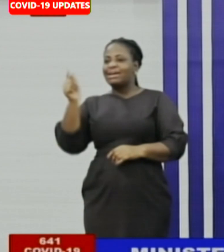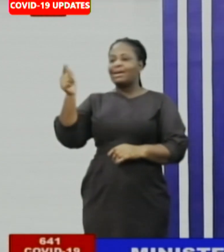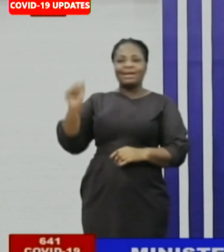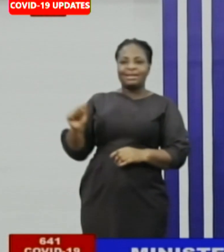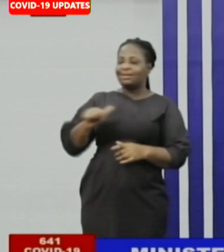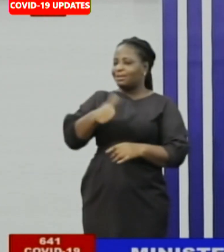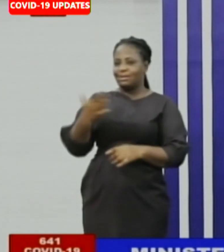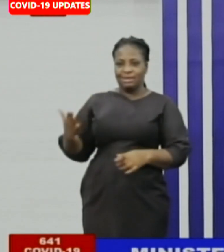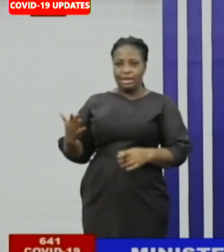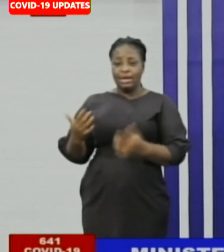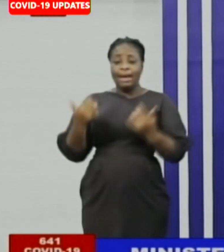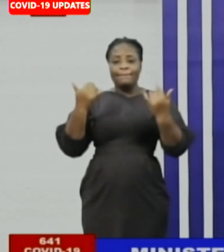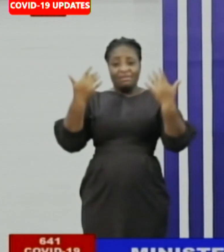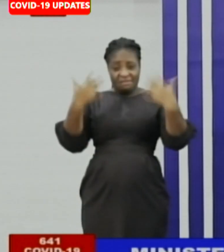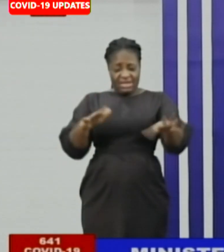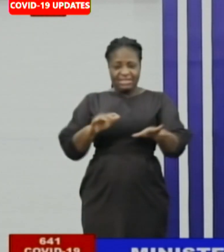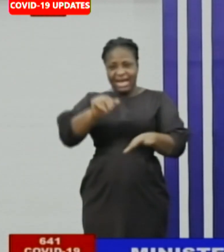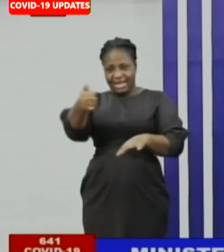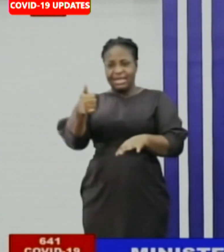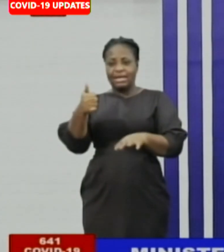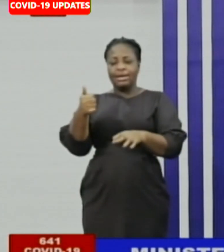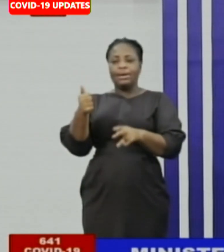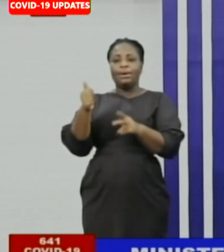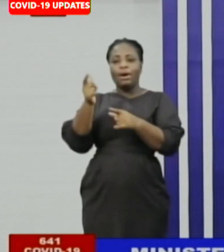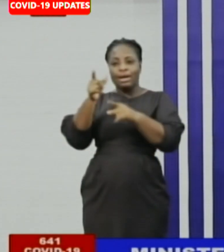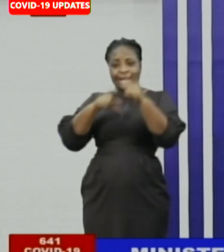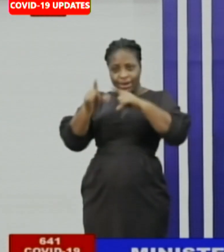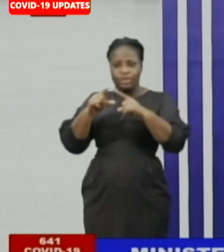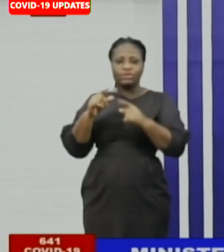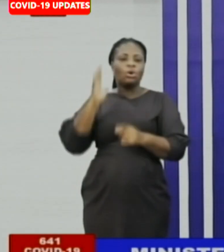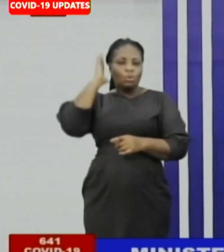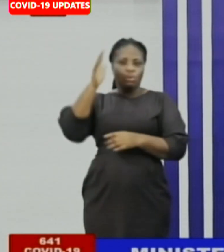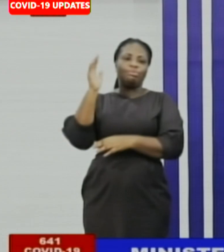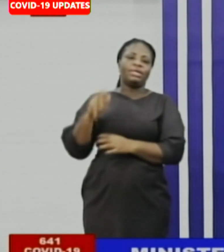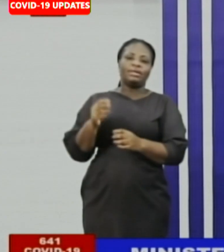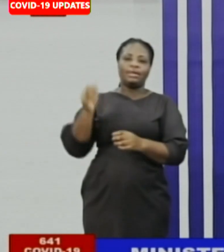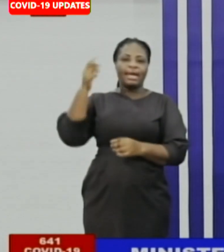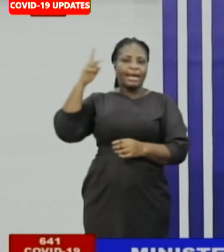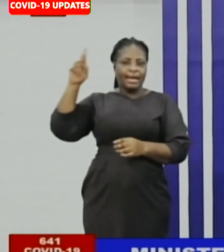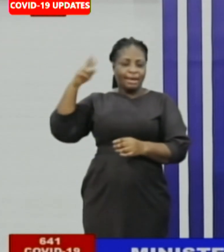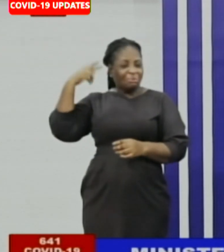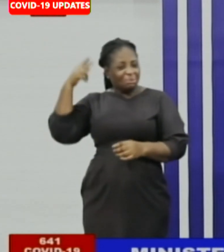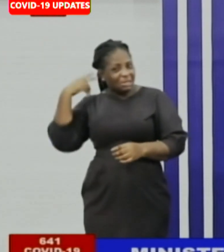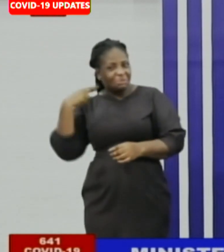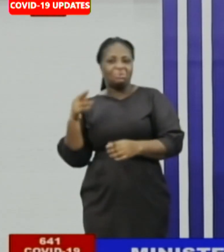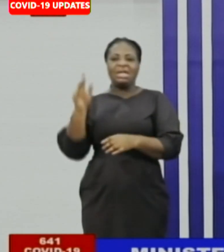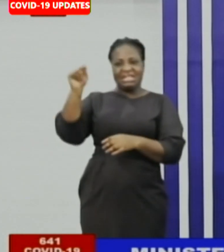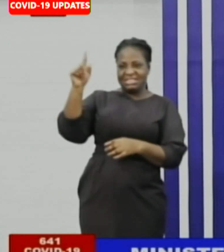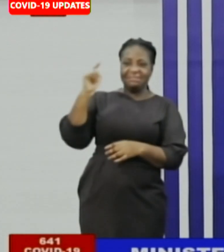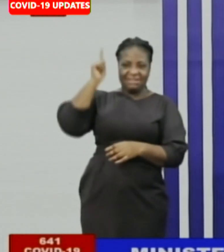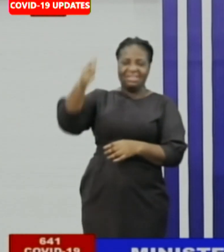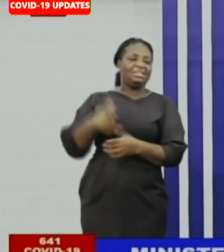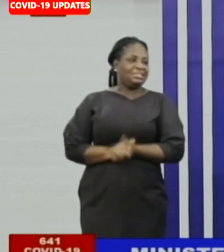Languages, this entire event is being translated into 8 other local languages for later playback